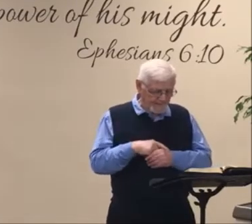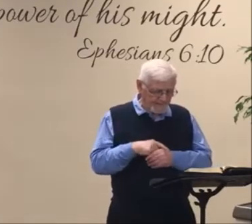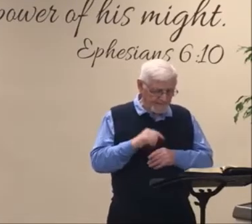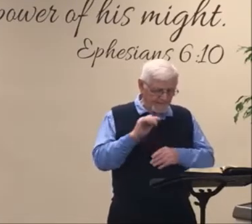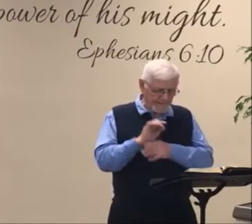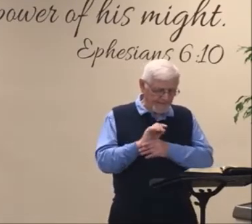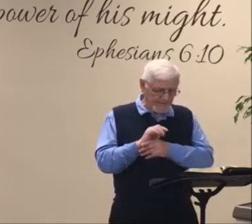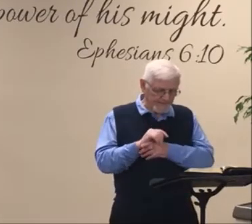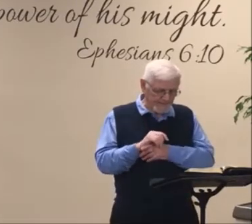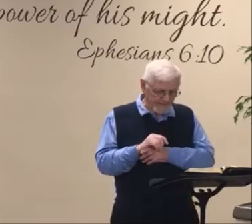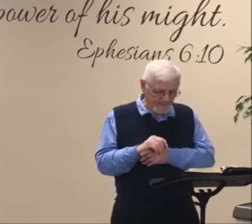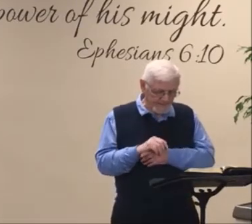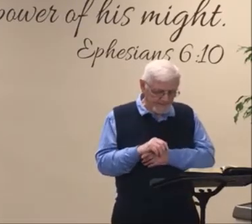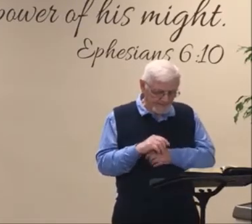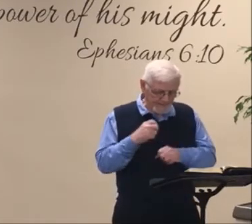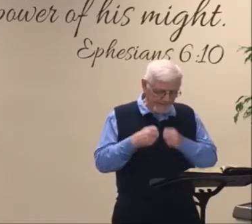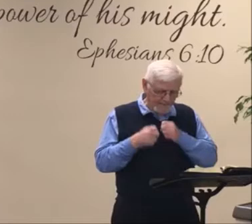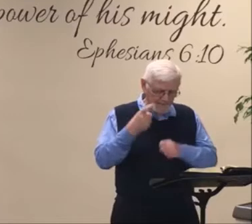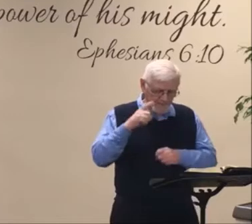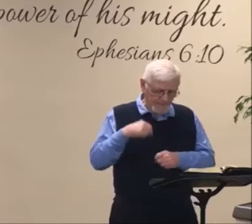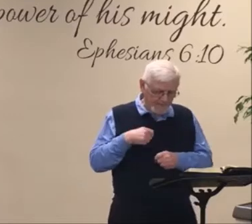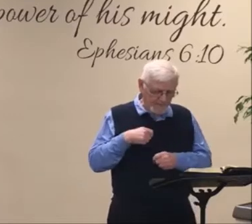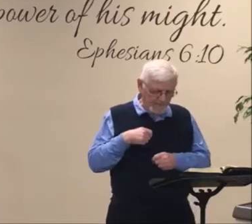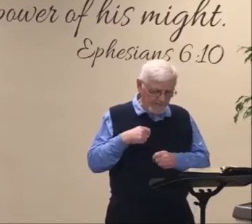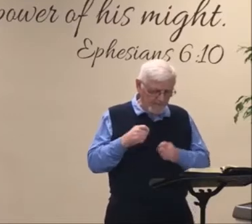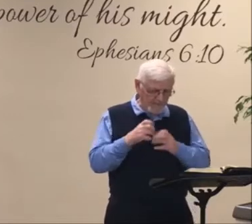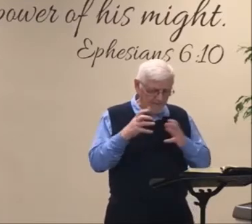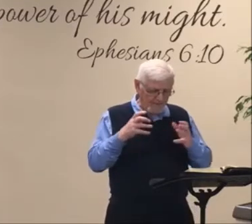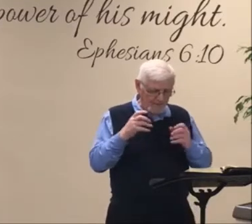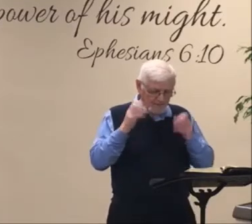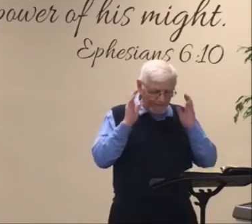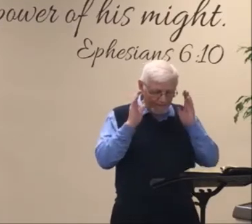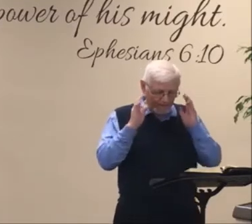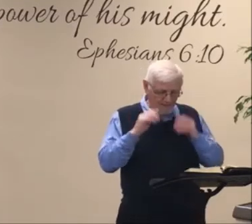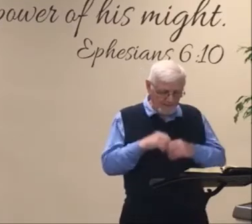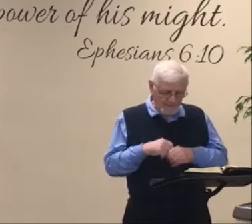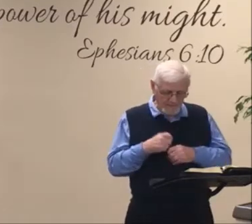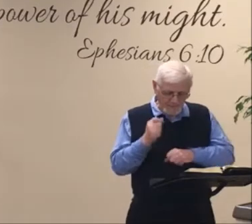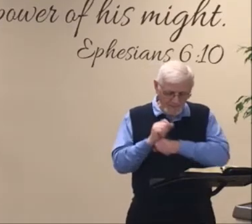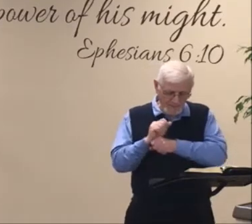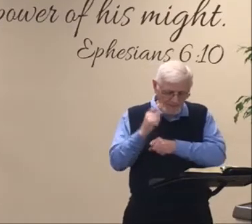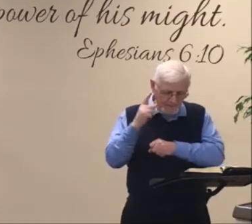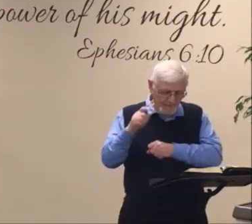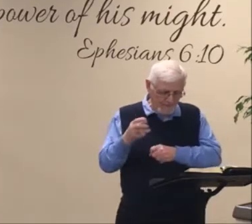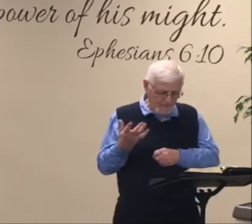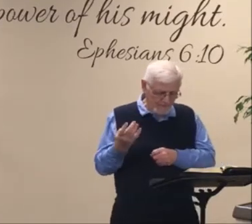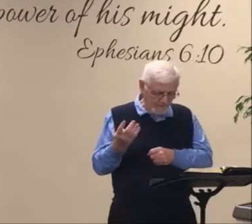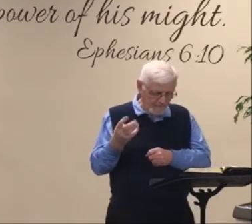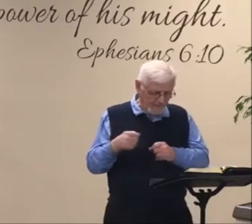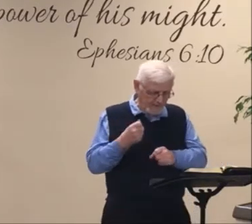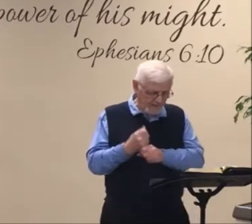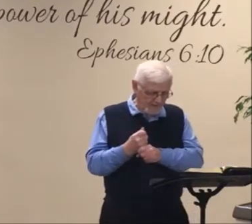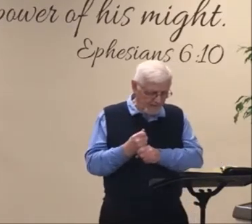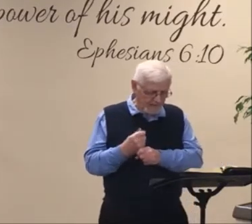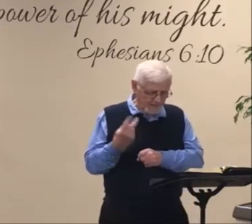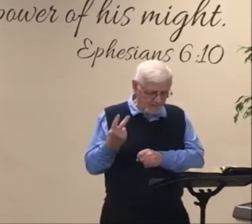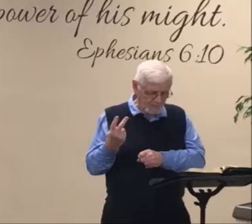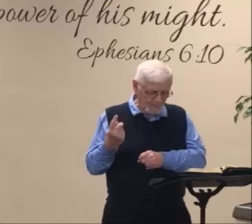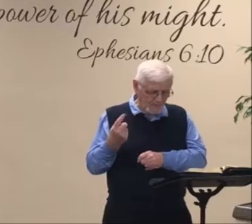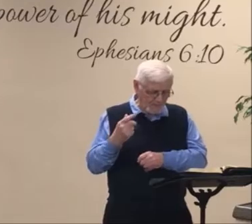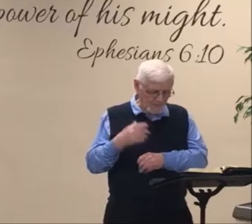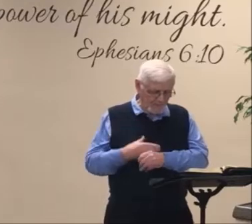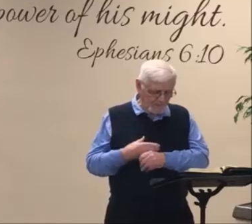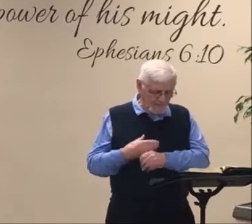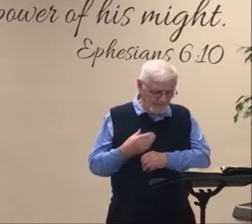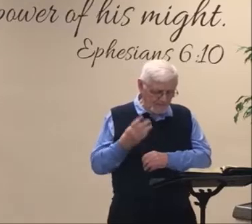and my sleep departed from mine eyes. Thus have I been 20 years in thy house. I served thee 14 years for thy 2 daughters, and 6 years for thy